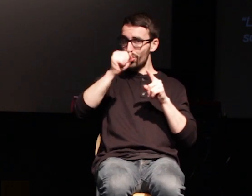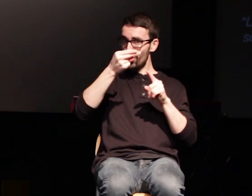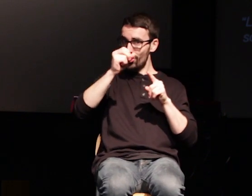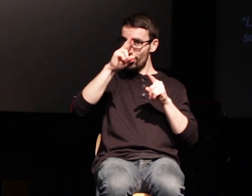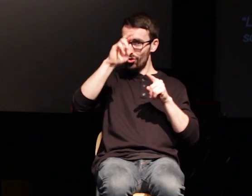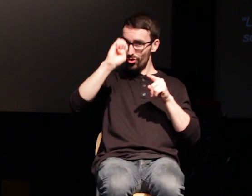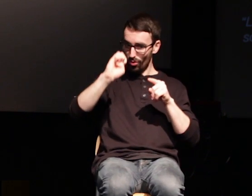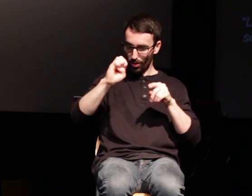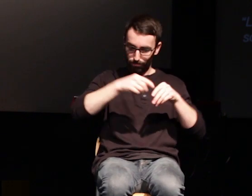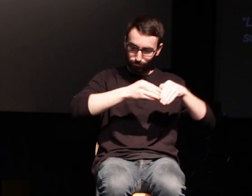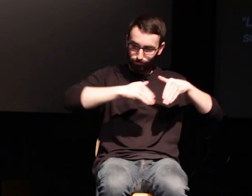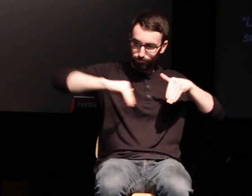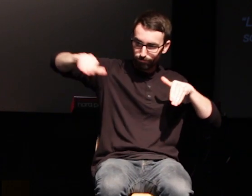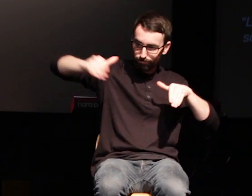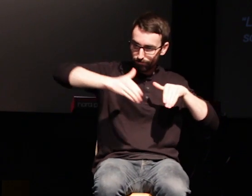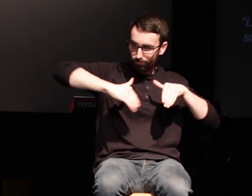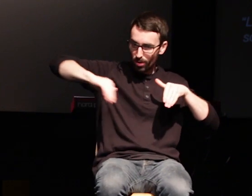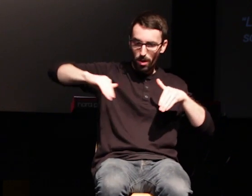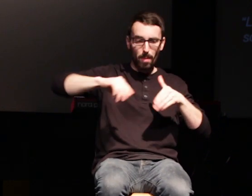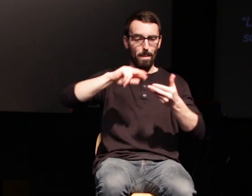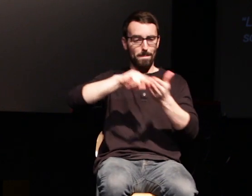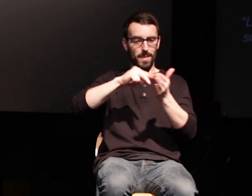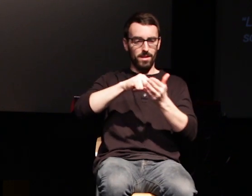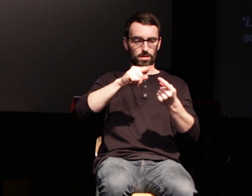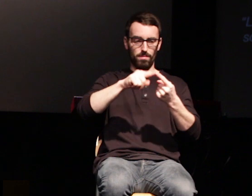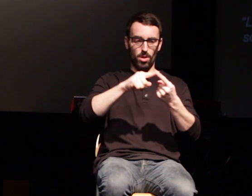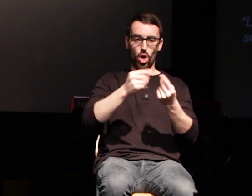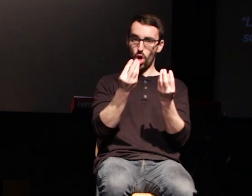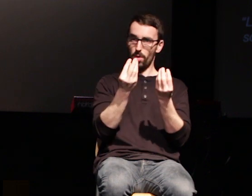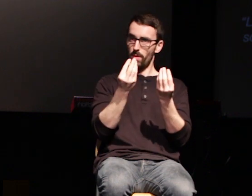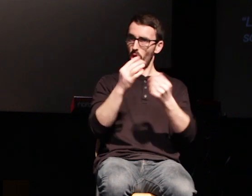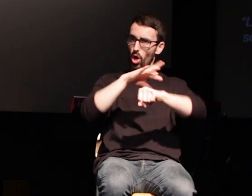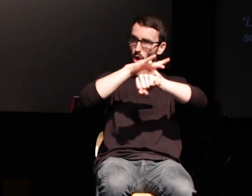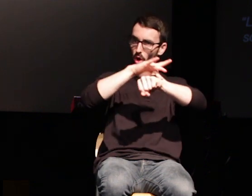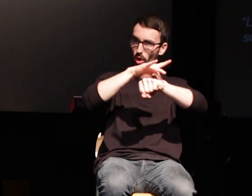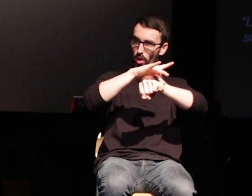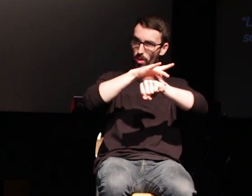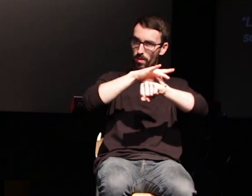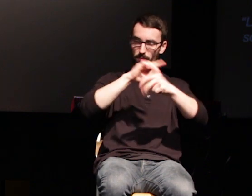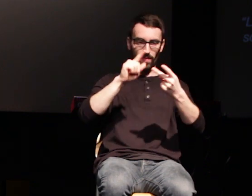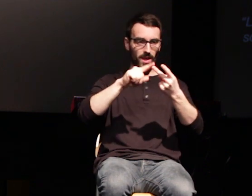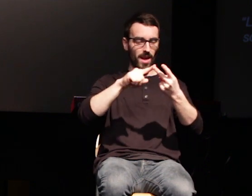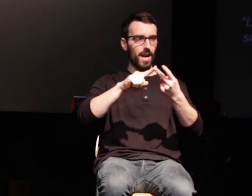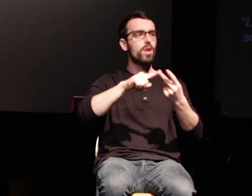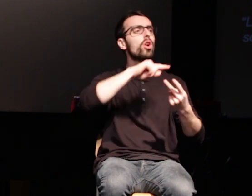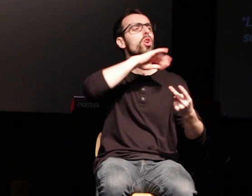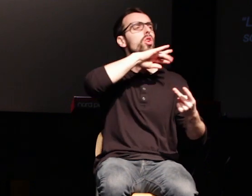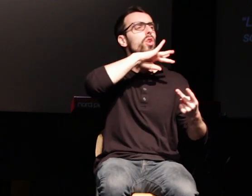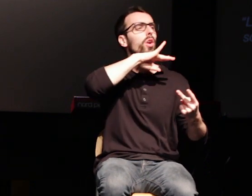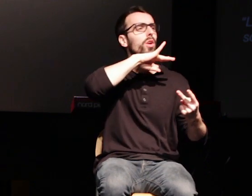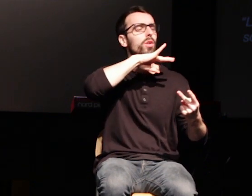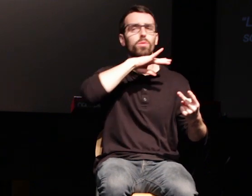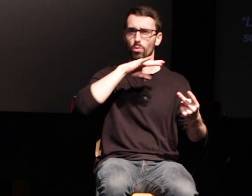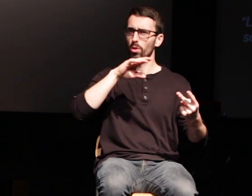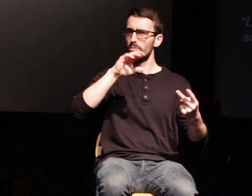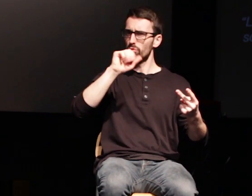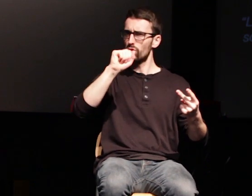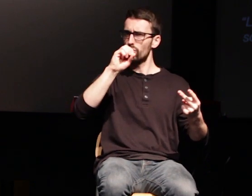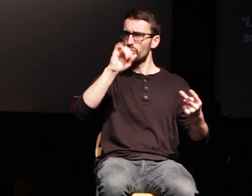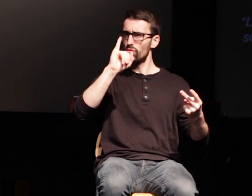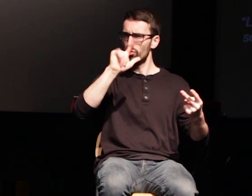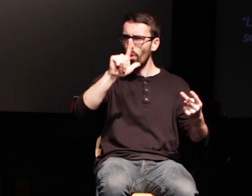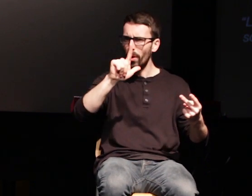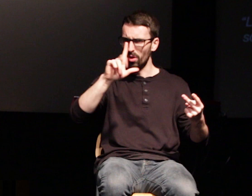earth and dirt or soil. So he said people were sitting on the shore. They were sitting on